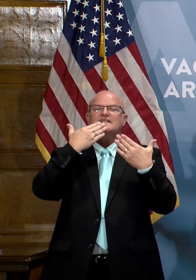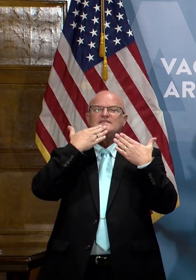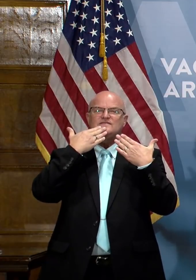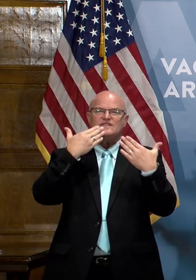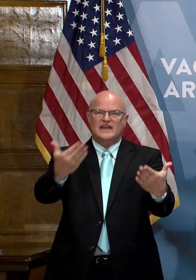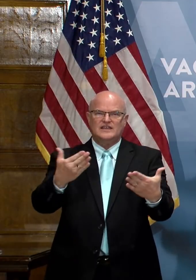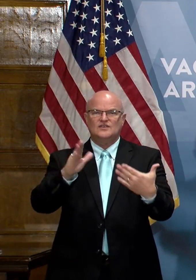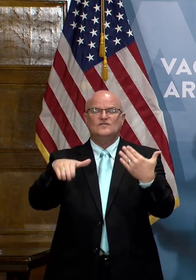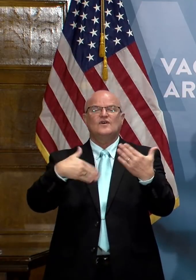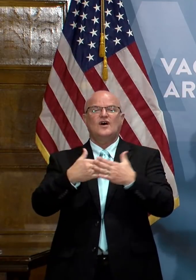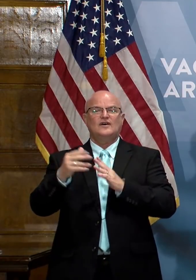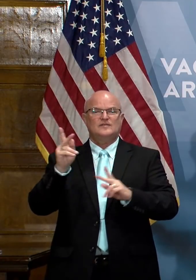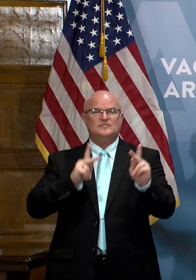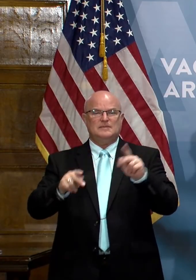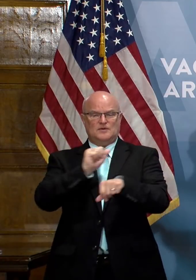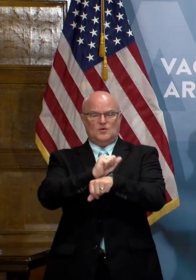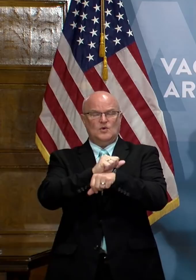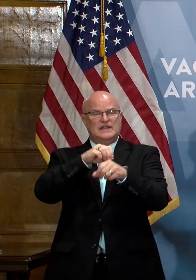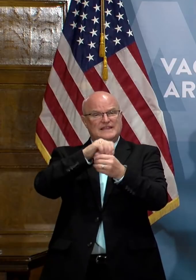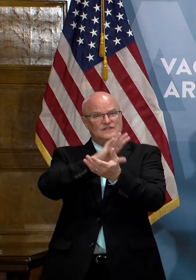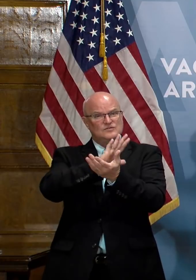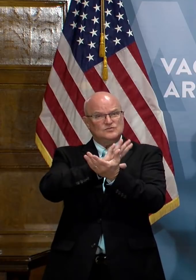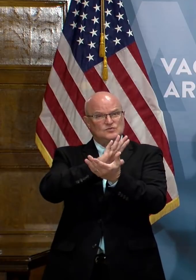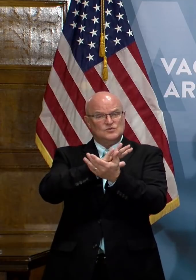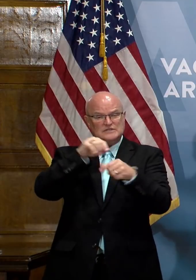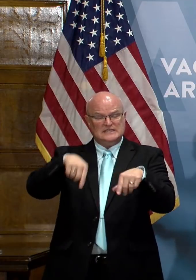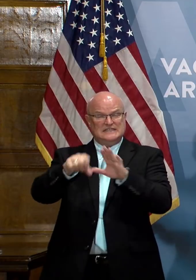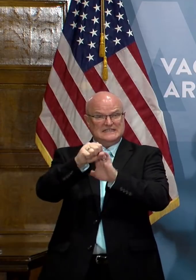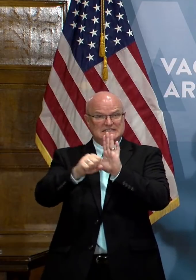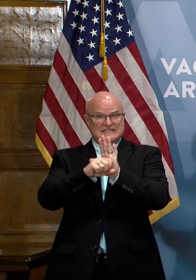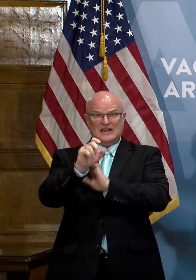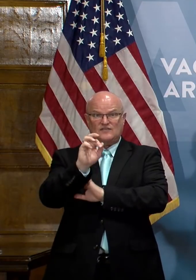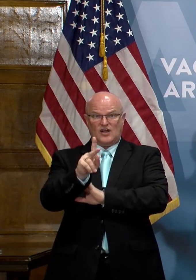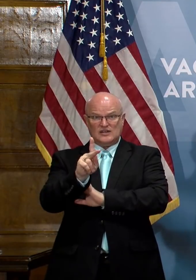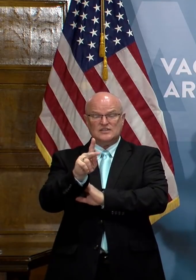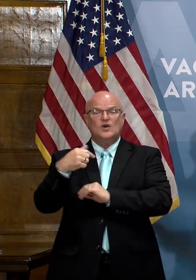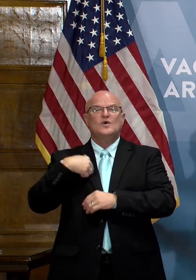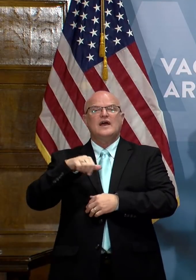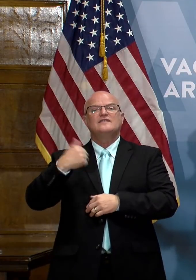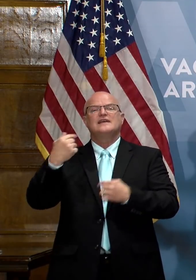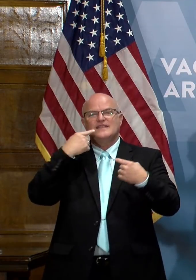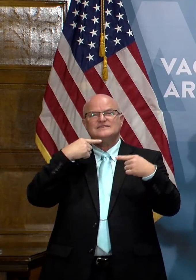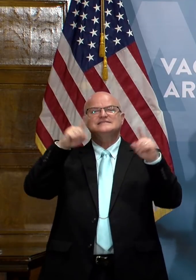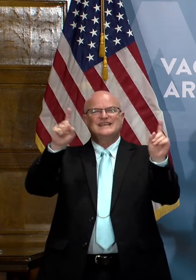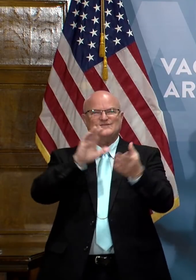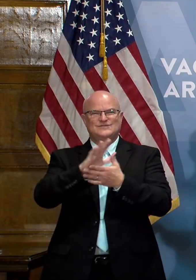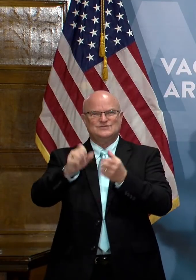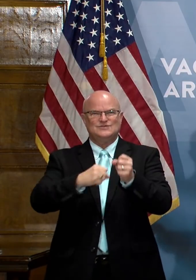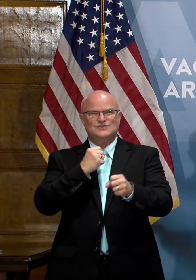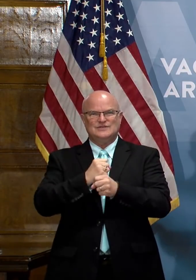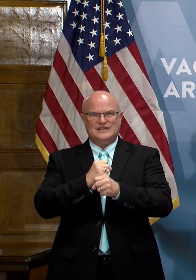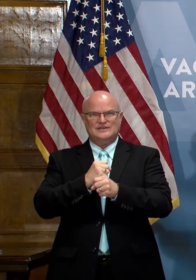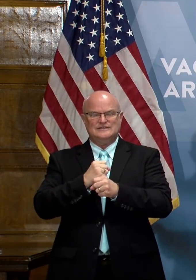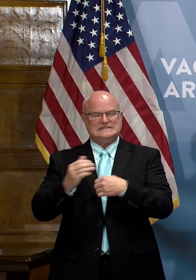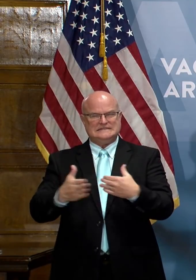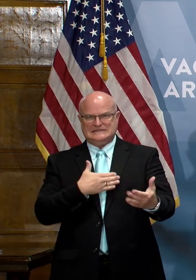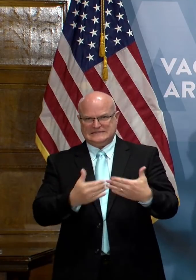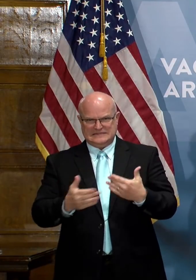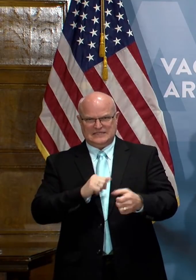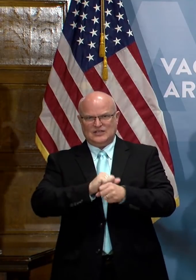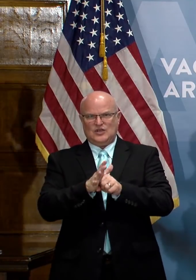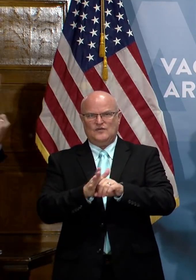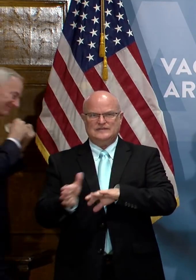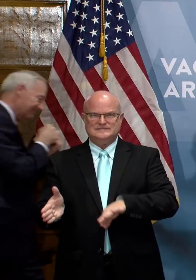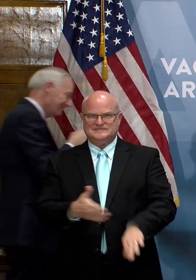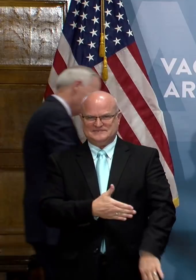thank you to all of our educators in the state of Arkansas. Because of you, we are having another successful school year in spite of COVID-19.